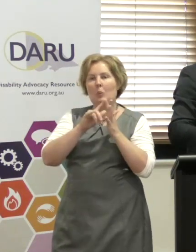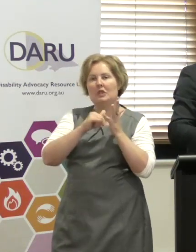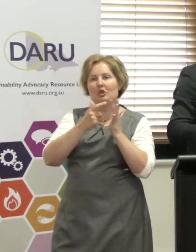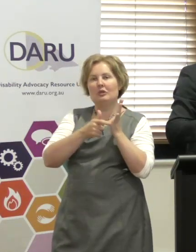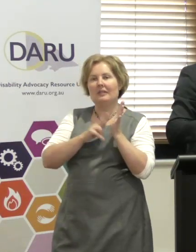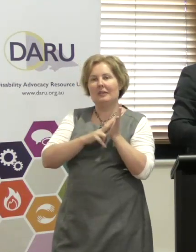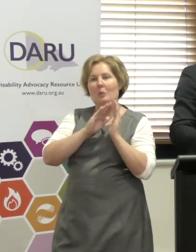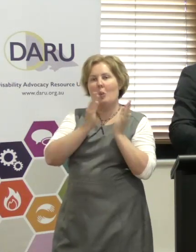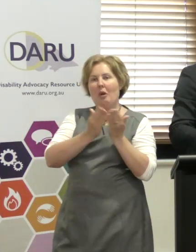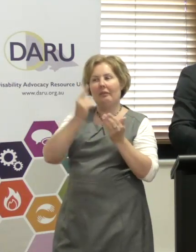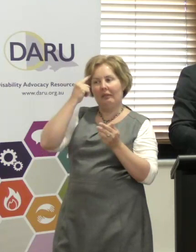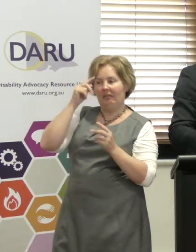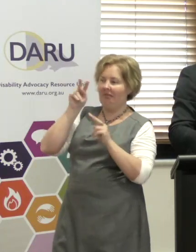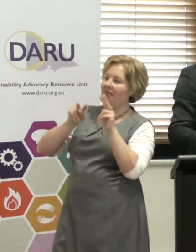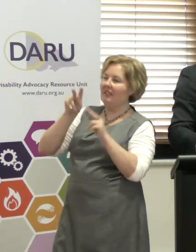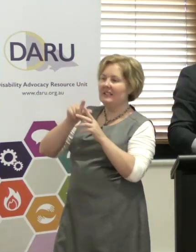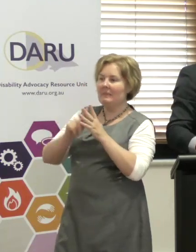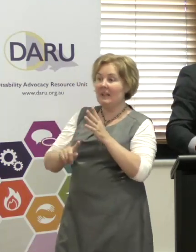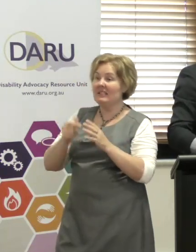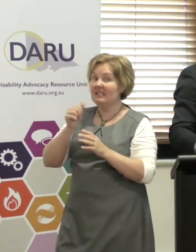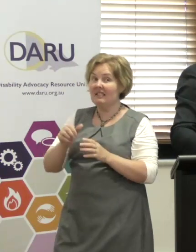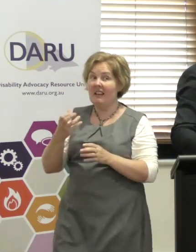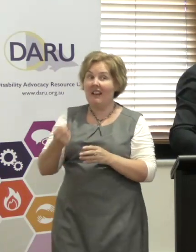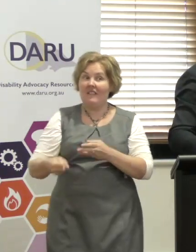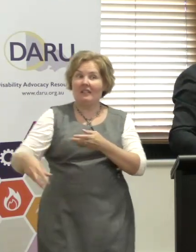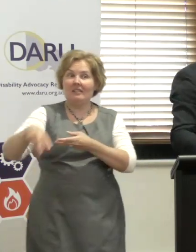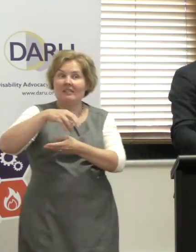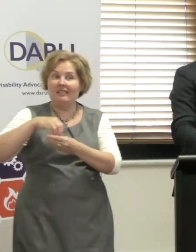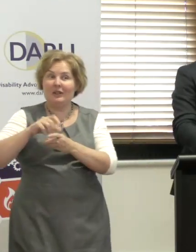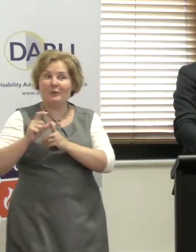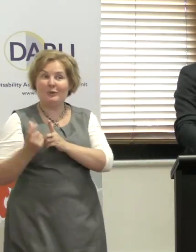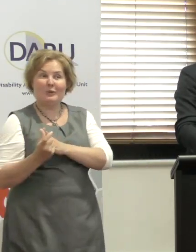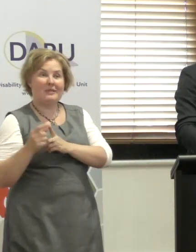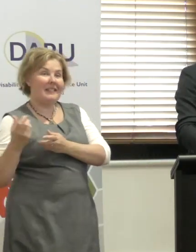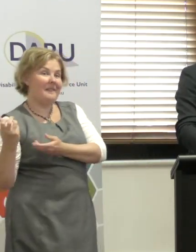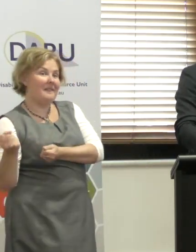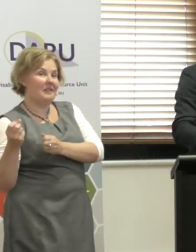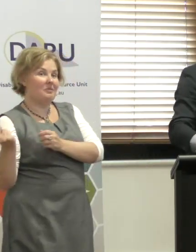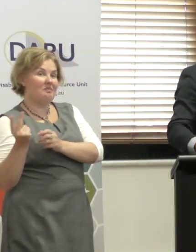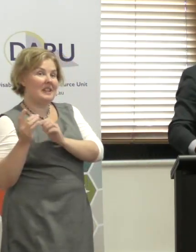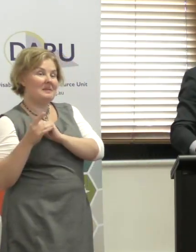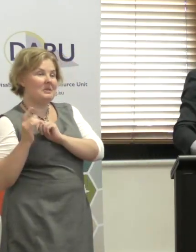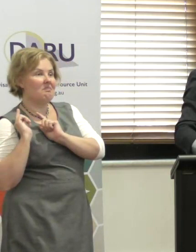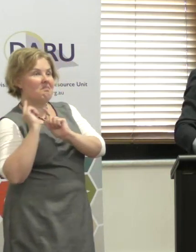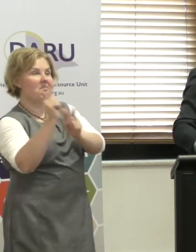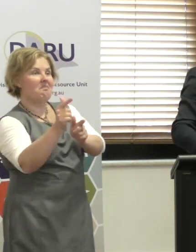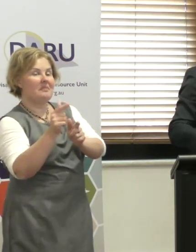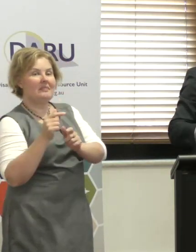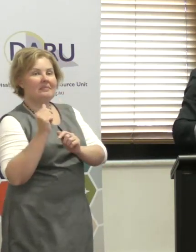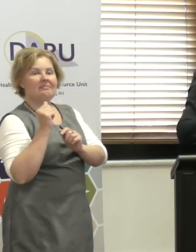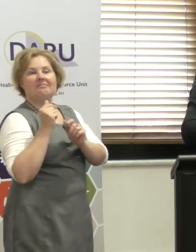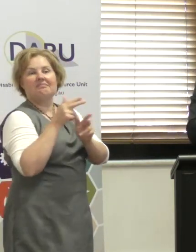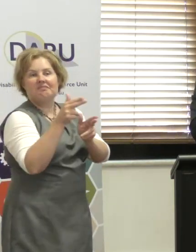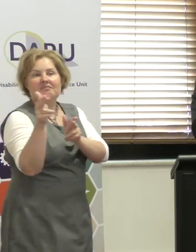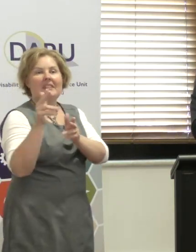there's this culture of inclusion that's sitting there. So we started listening to those narratives, that story, and I thought, we now